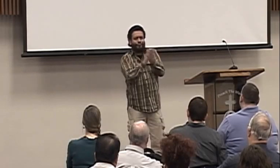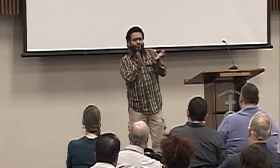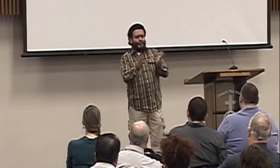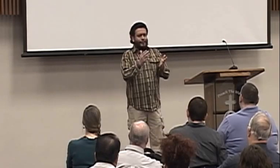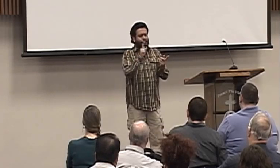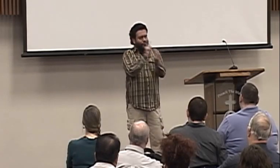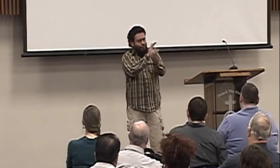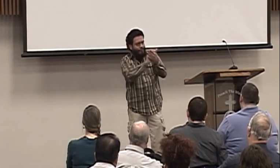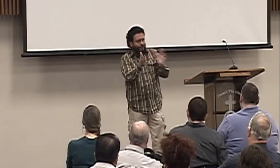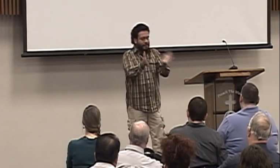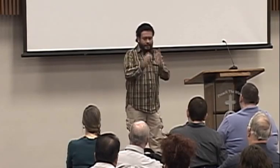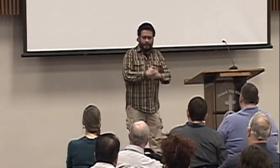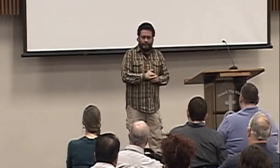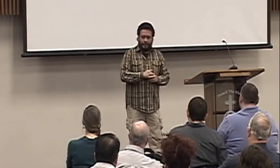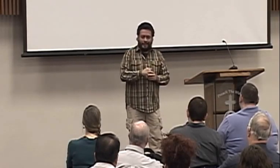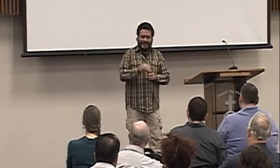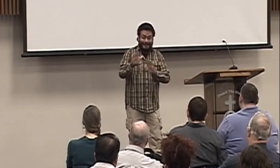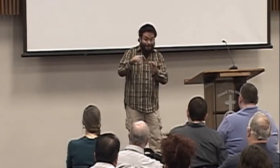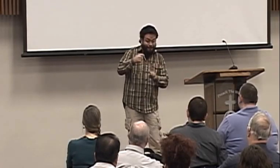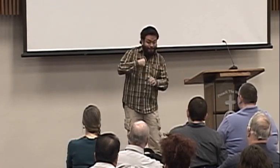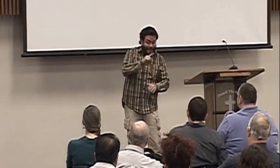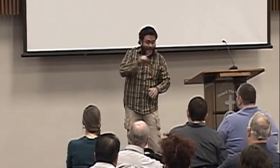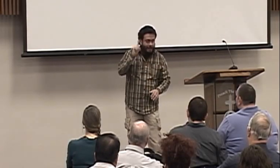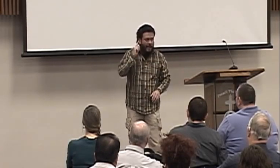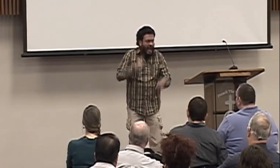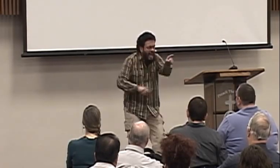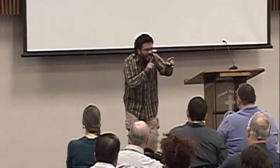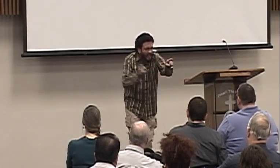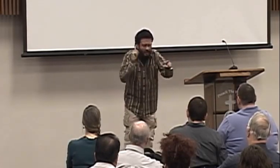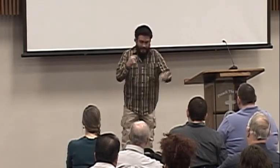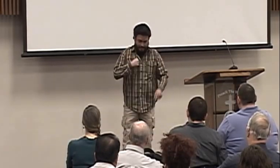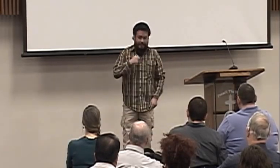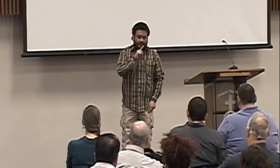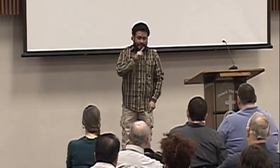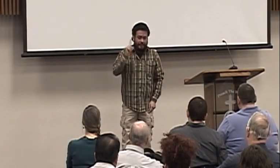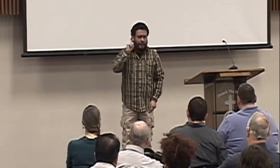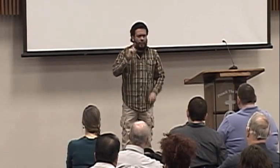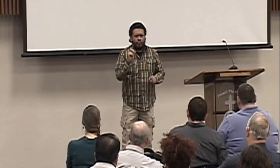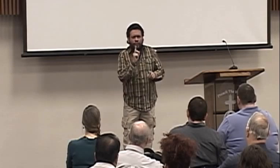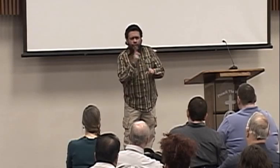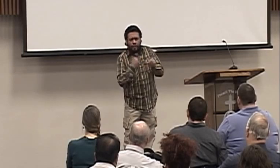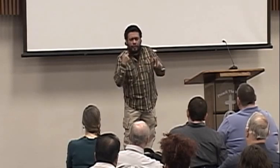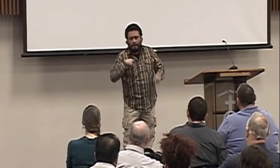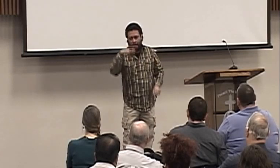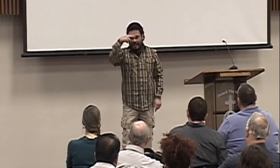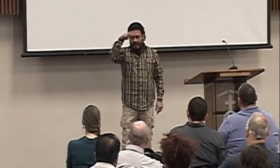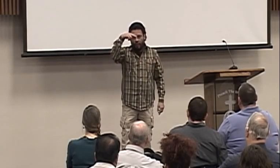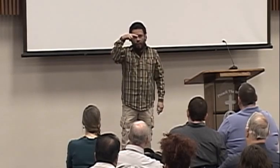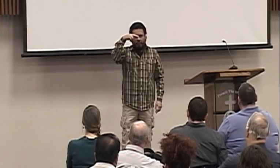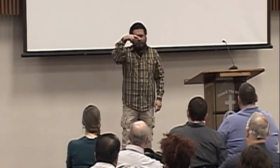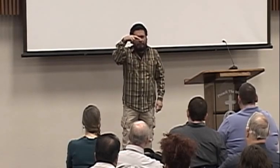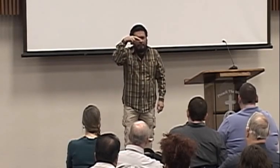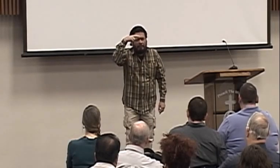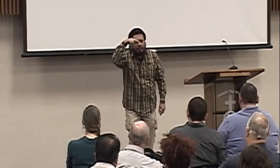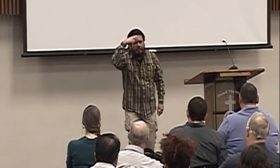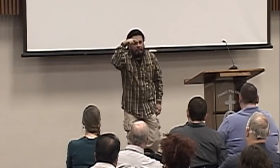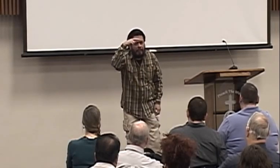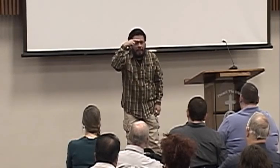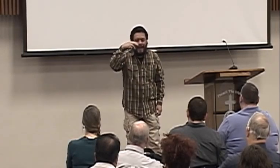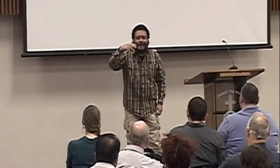signing. We're talking. Nice to meet you. He said, I'm deaf. Said, you're deaf? Really? Where are you from? I said, I'm from Mexico. He